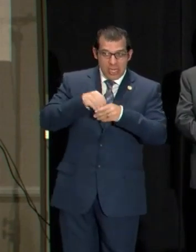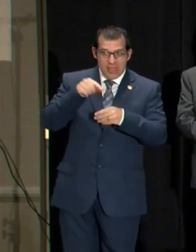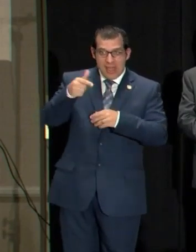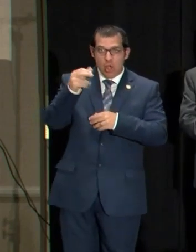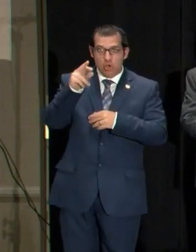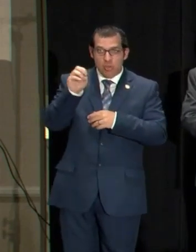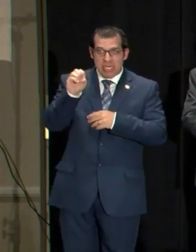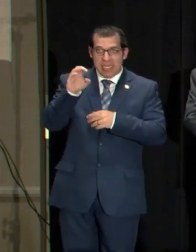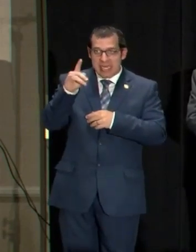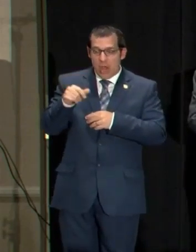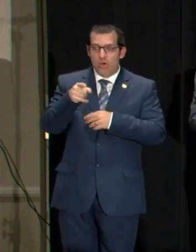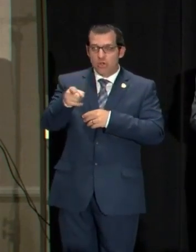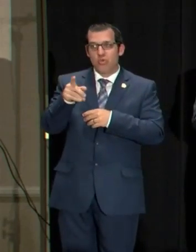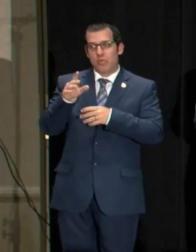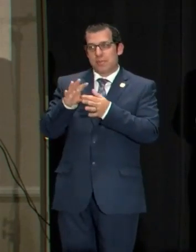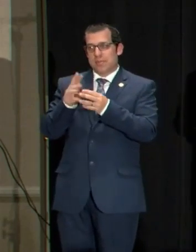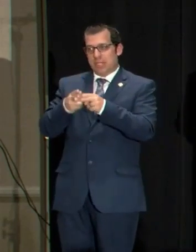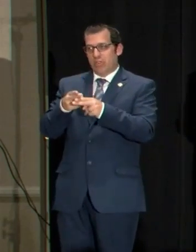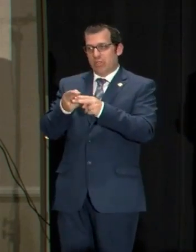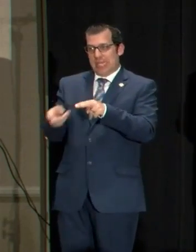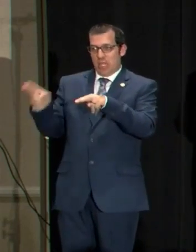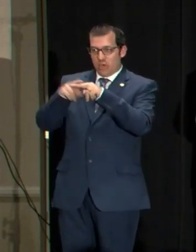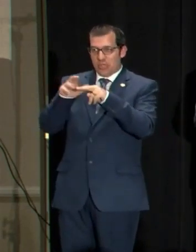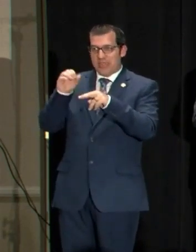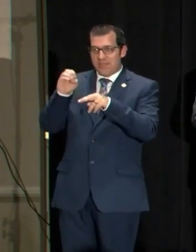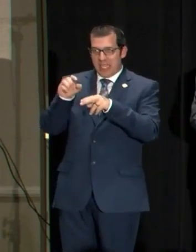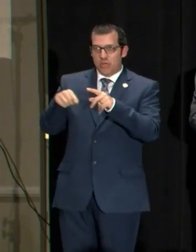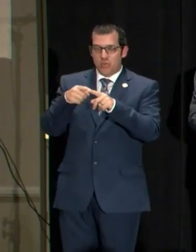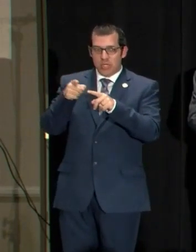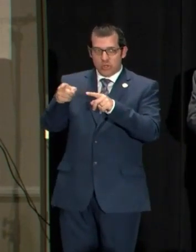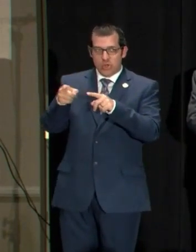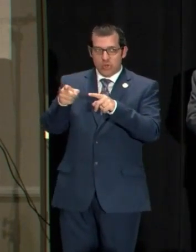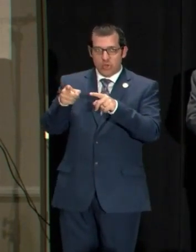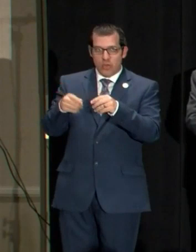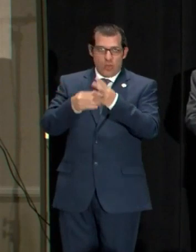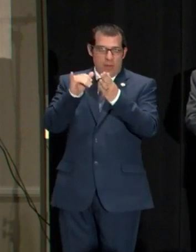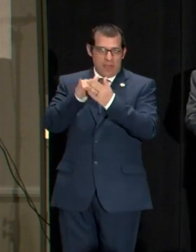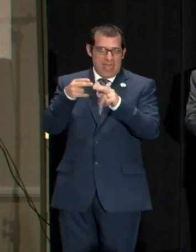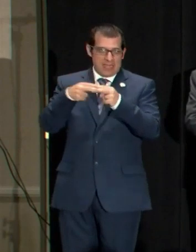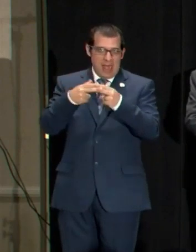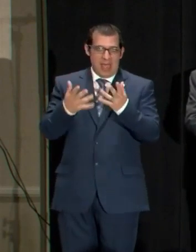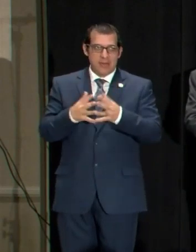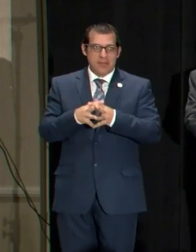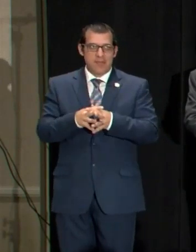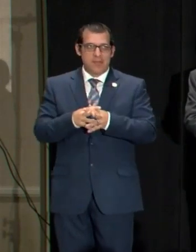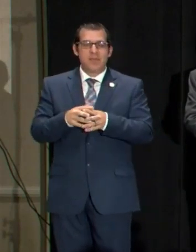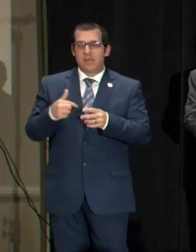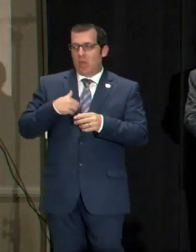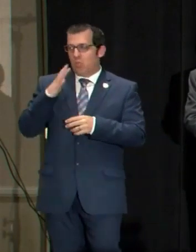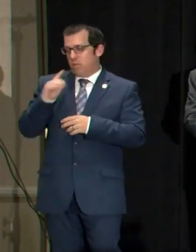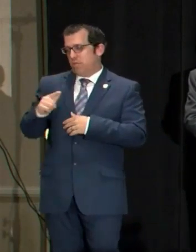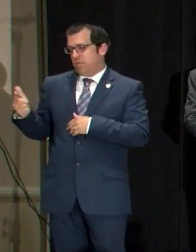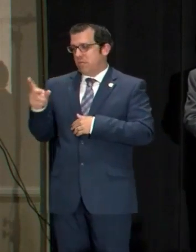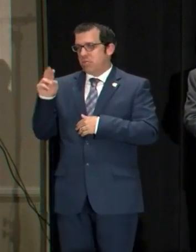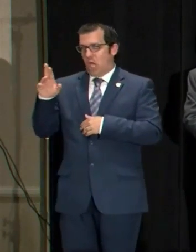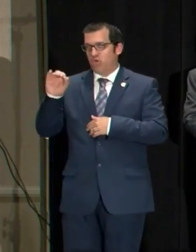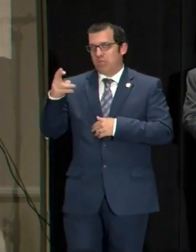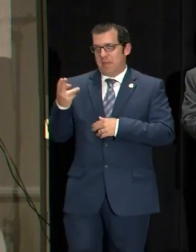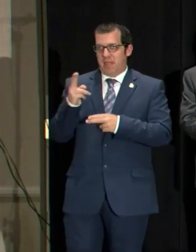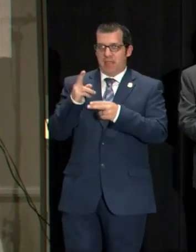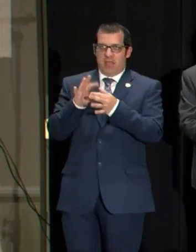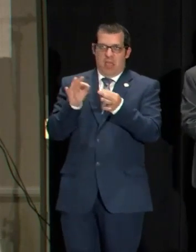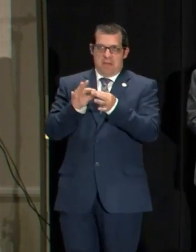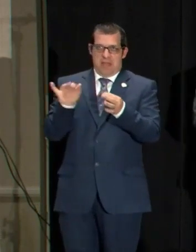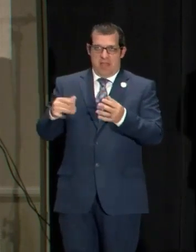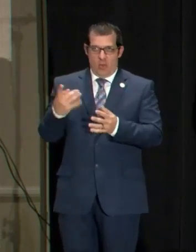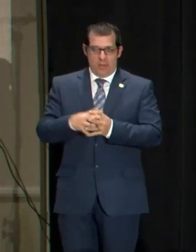you mentioned about the increase of cases when you pulled up that slide earlier. I'm going to let Dr. Smith comment on